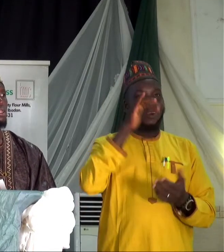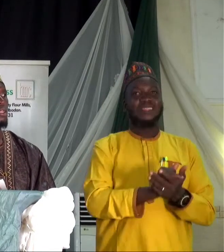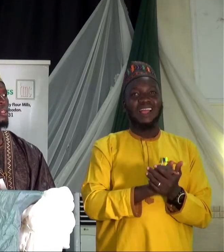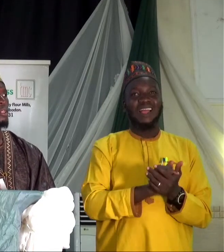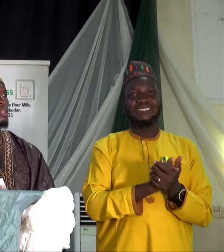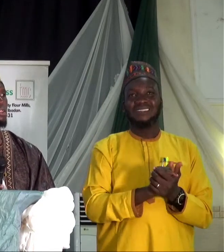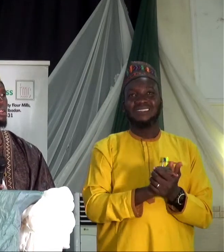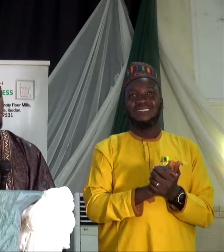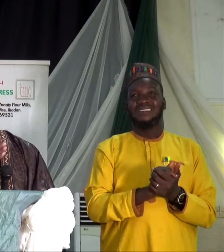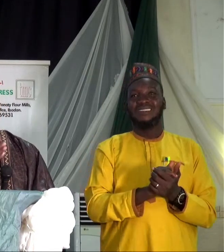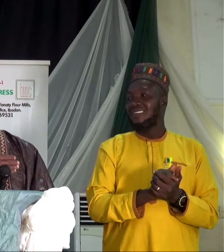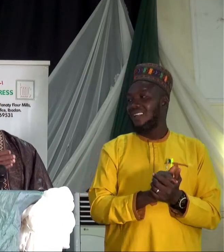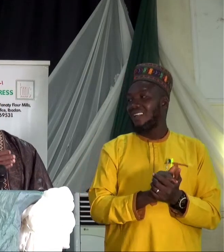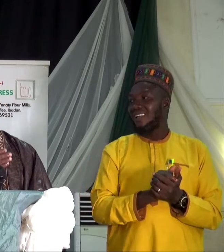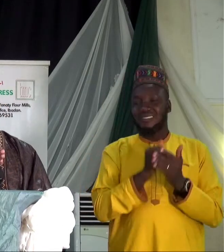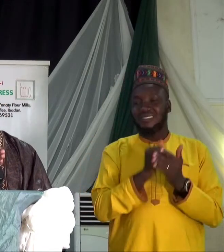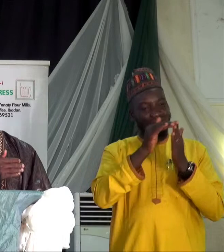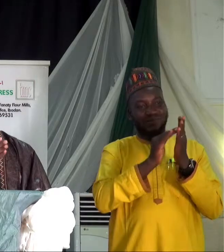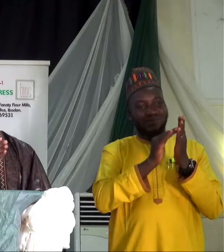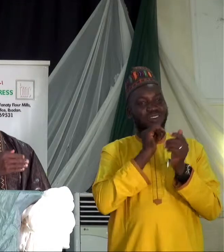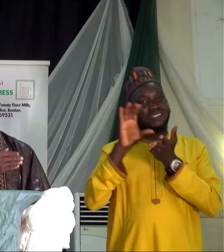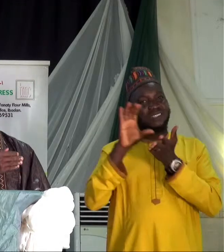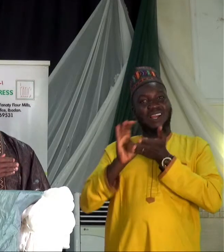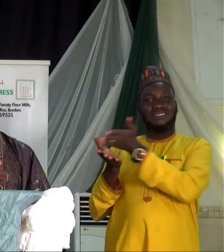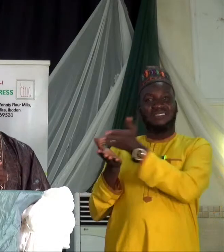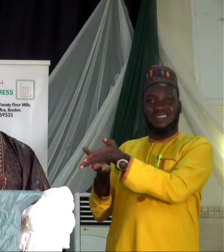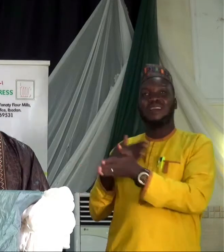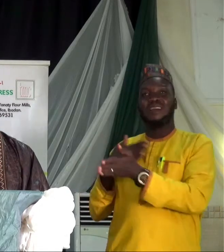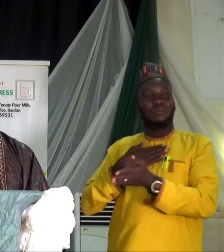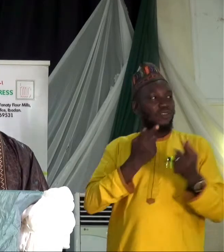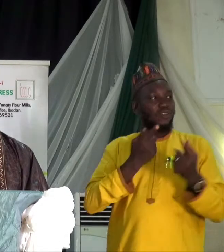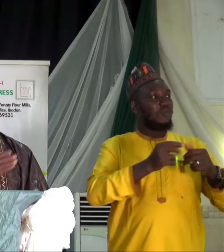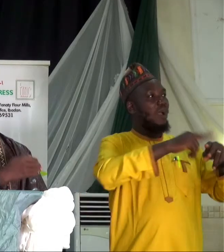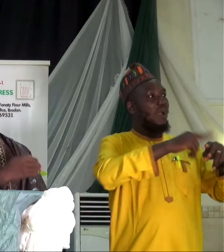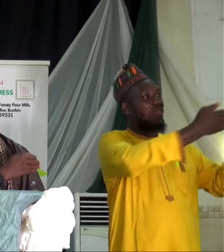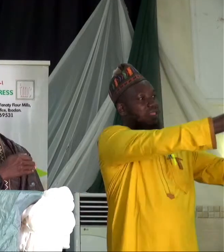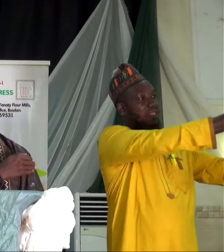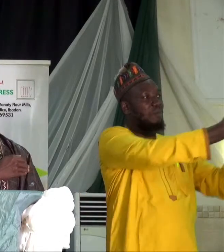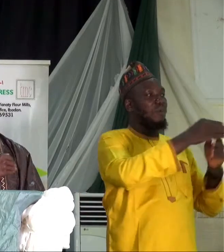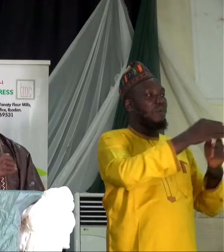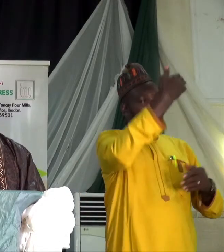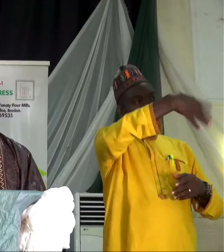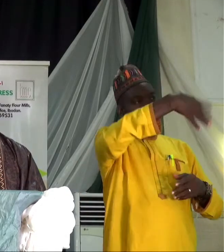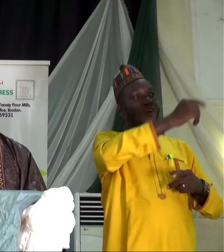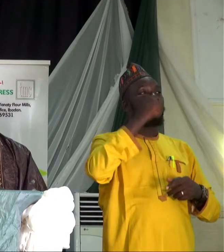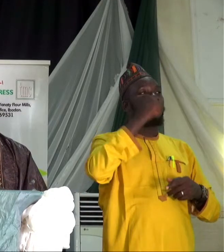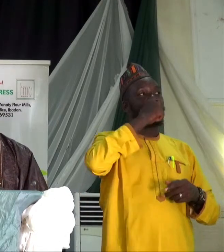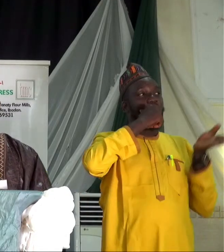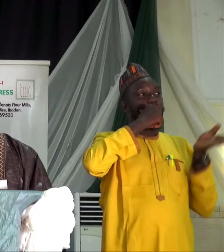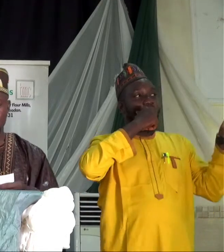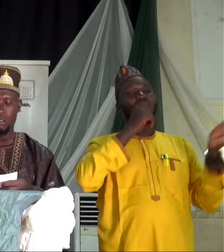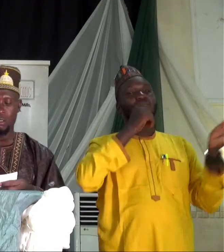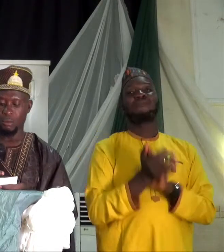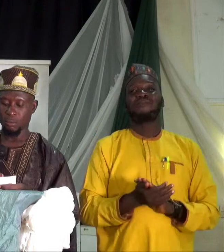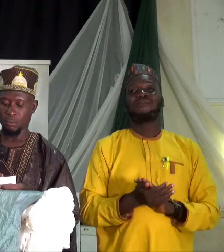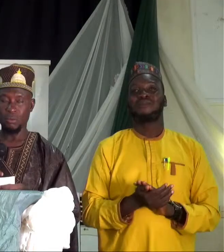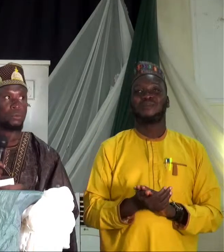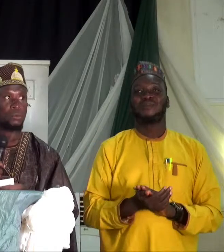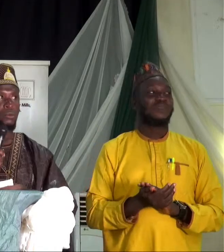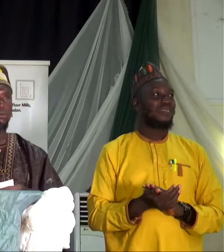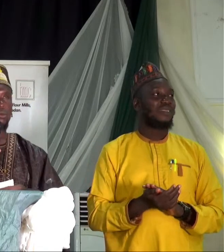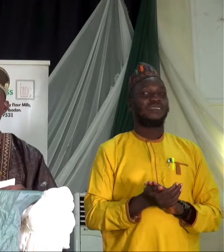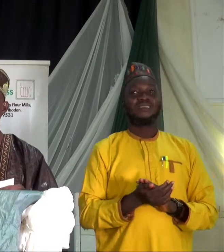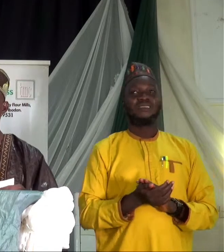description is not on this card. We are sorry. Please move to the high table in front of the funeral there. Please, ushers, help us to do